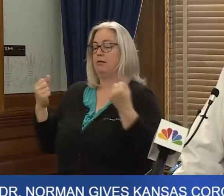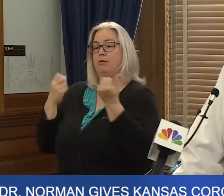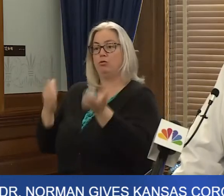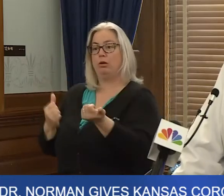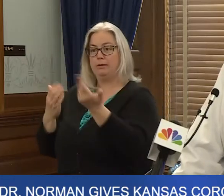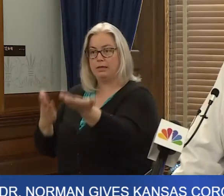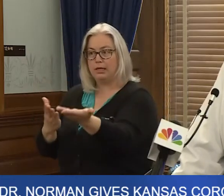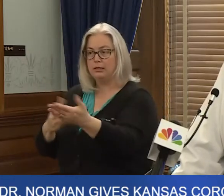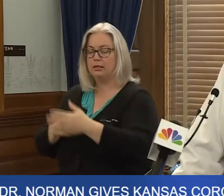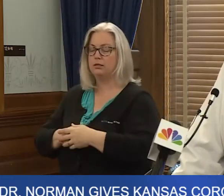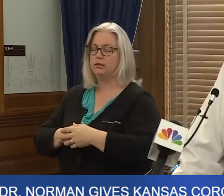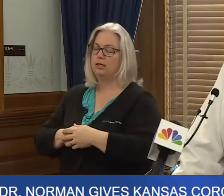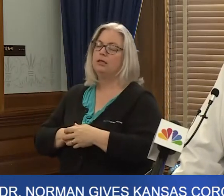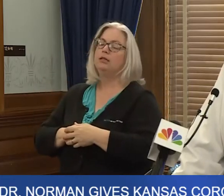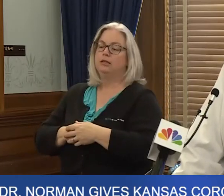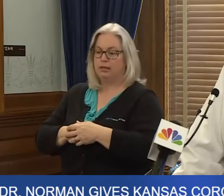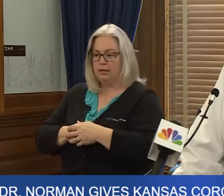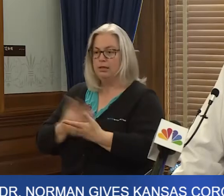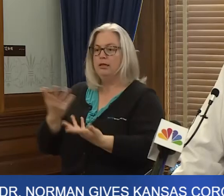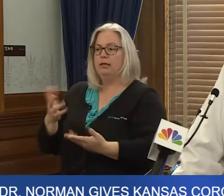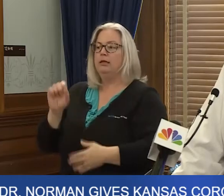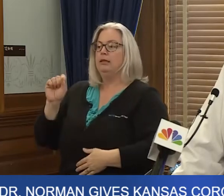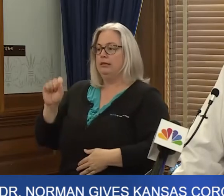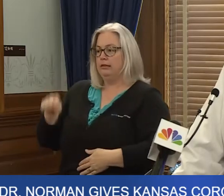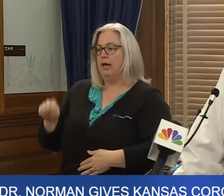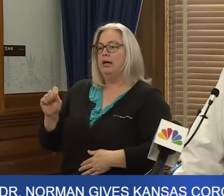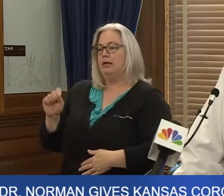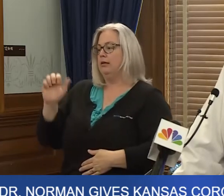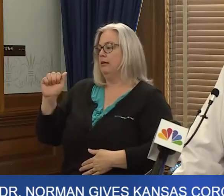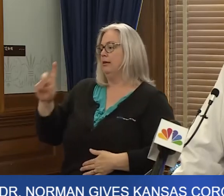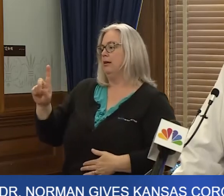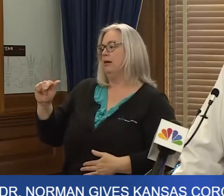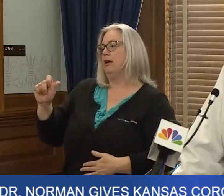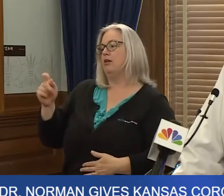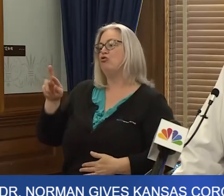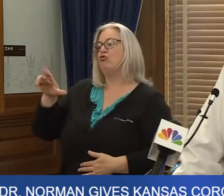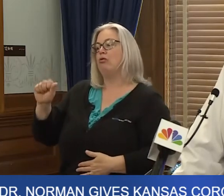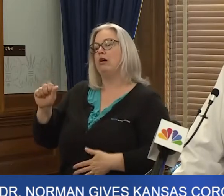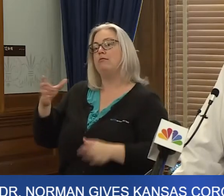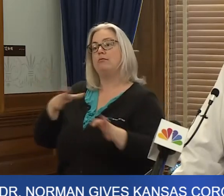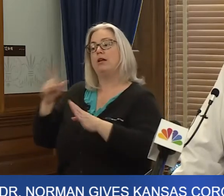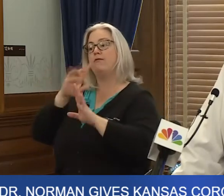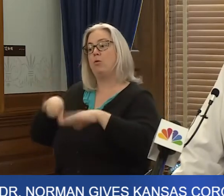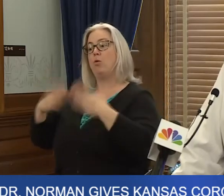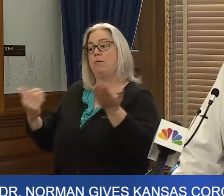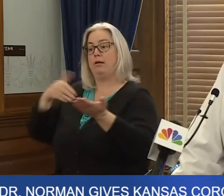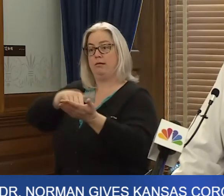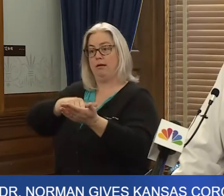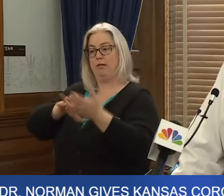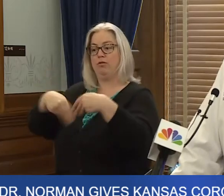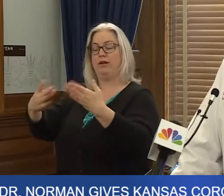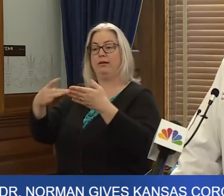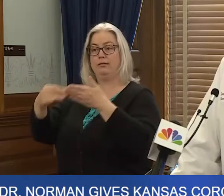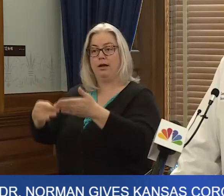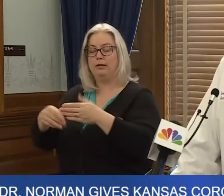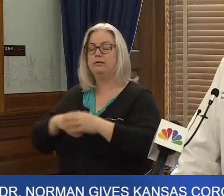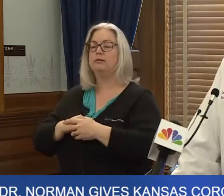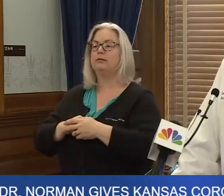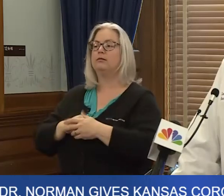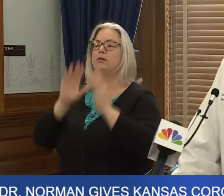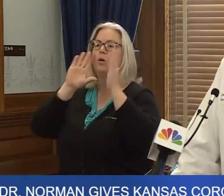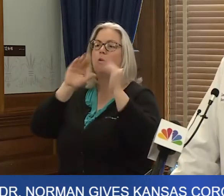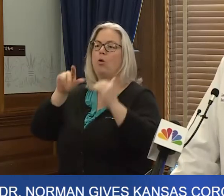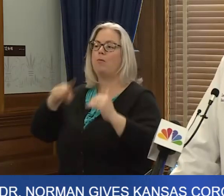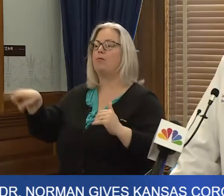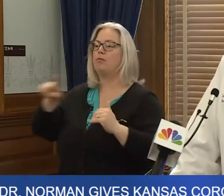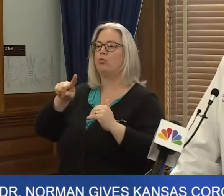recommendations. Yes, the Ad Astra plan for reopening is providing guidance, and I hope that it'll be